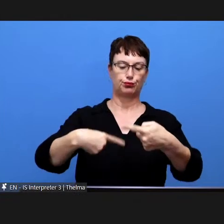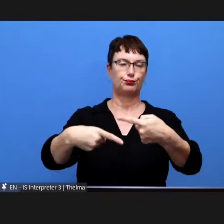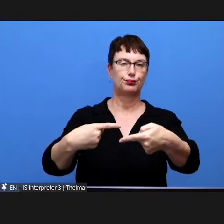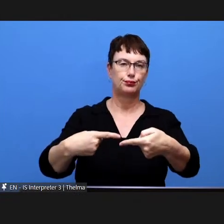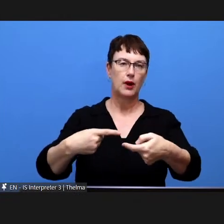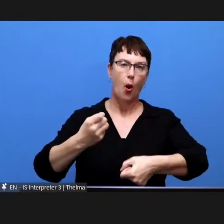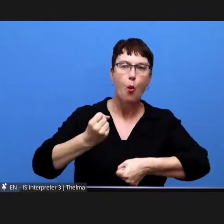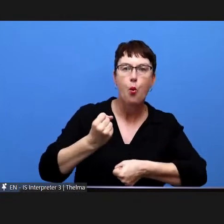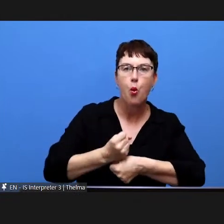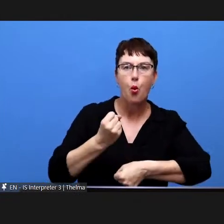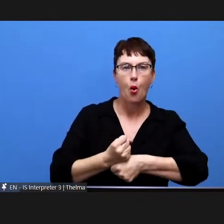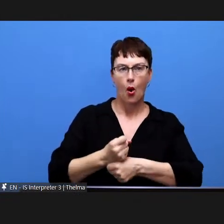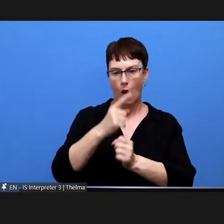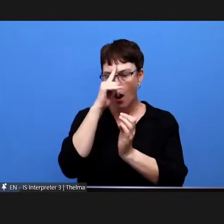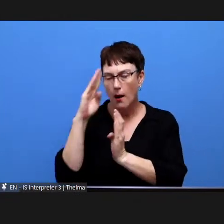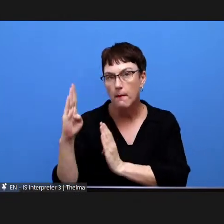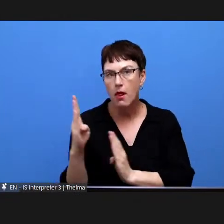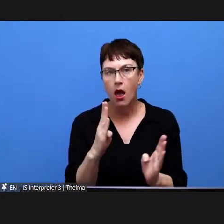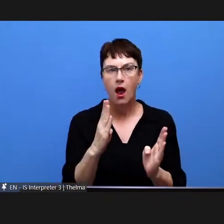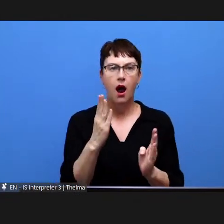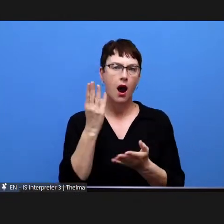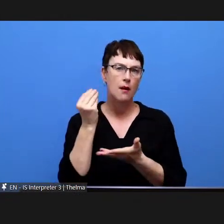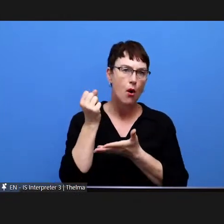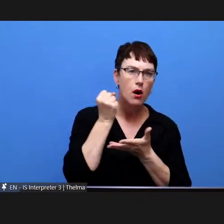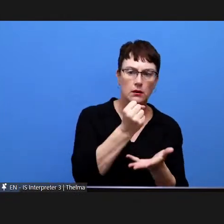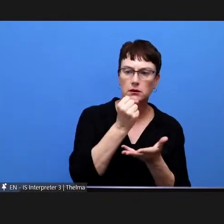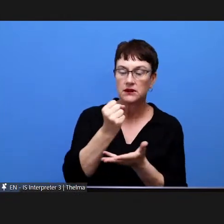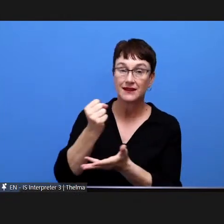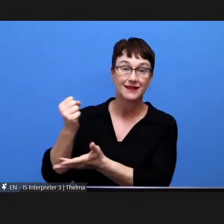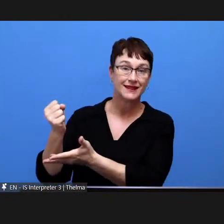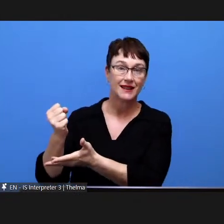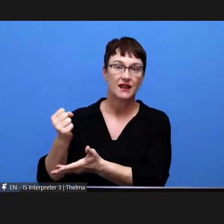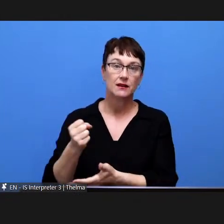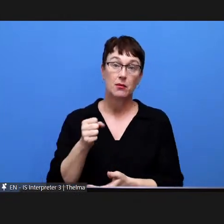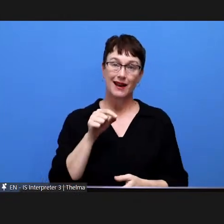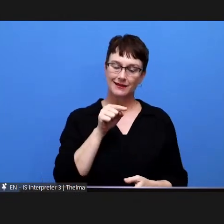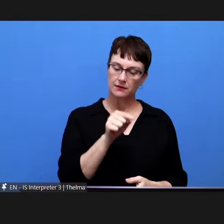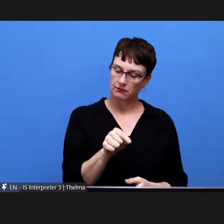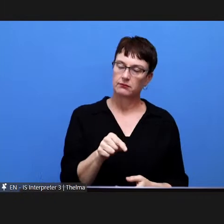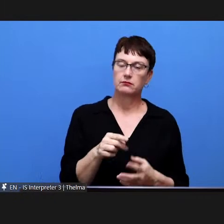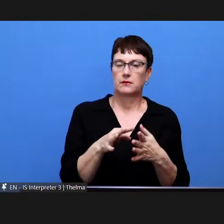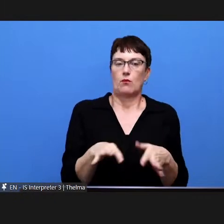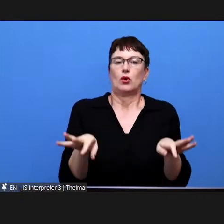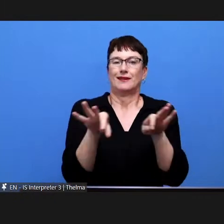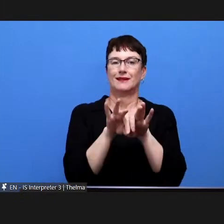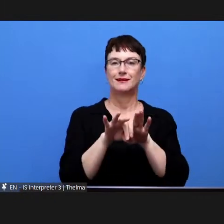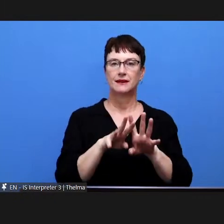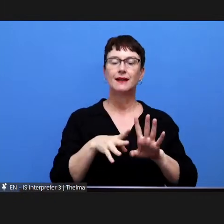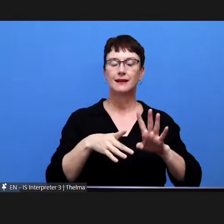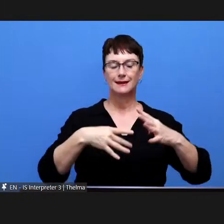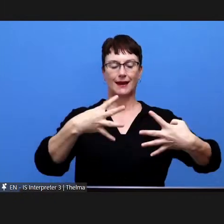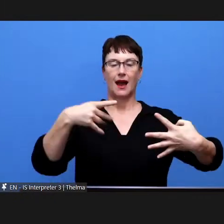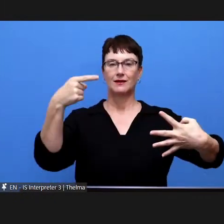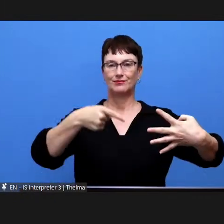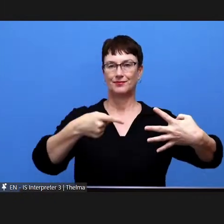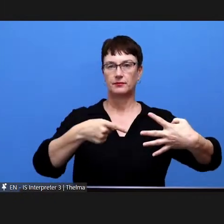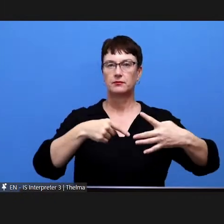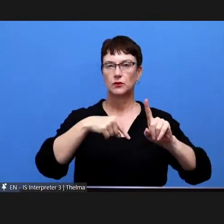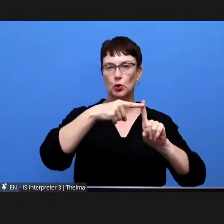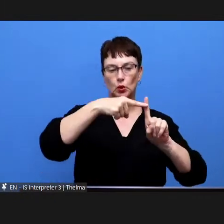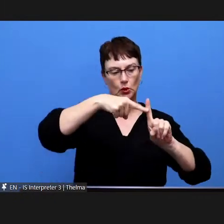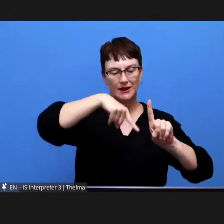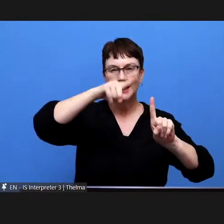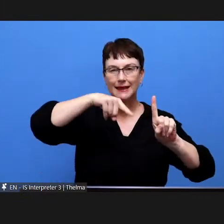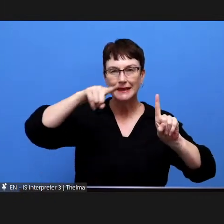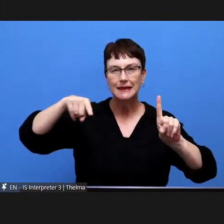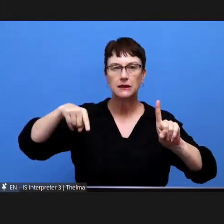to minimize the data gaps and duplication on reporting. Also, there's also